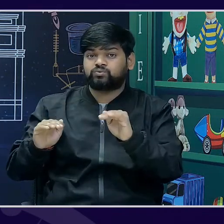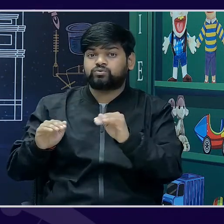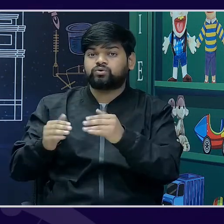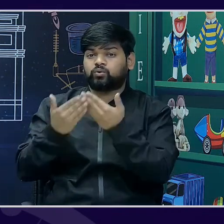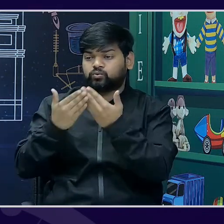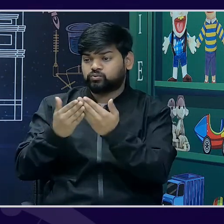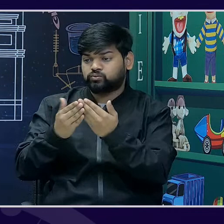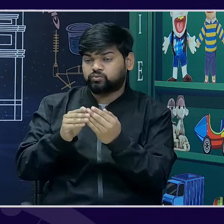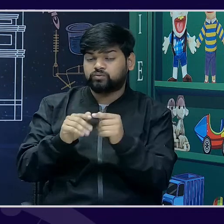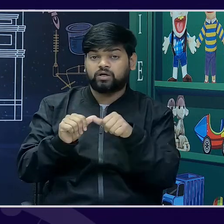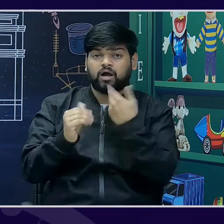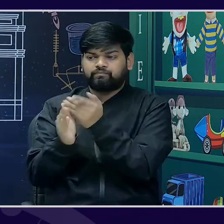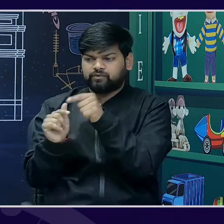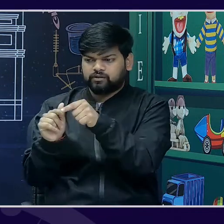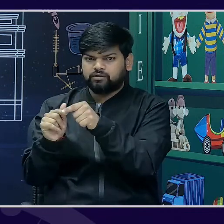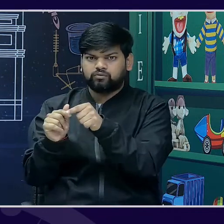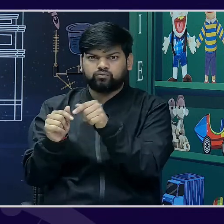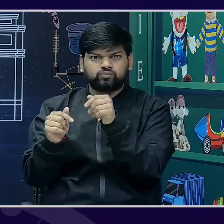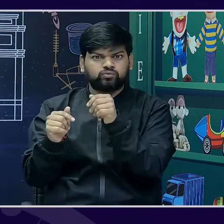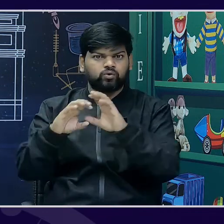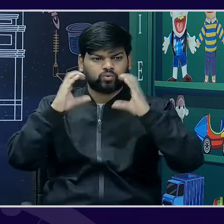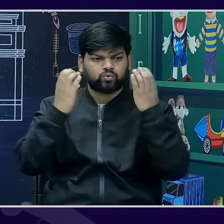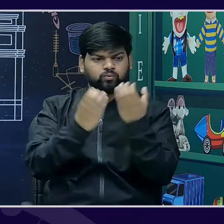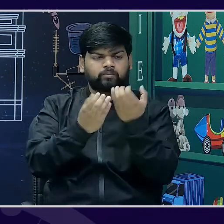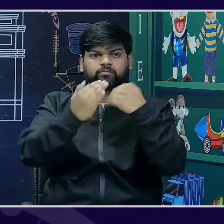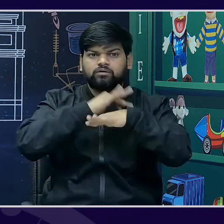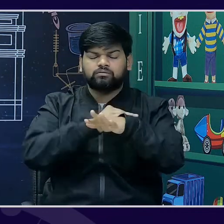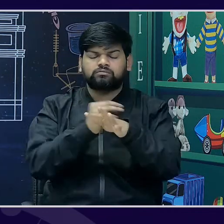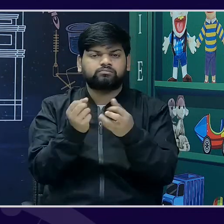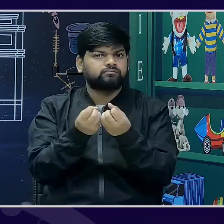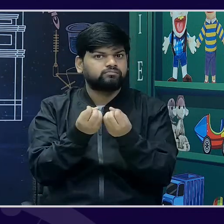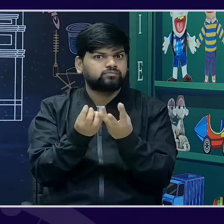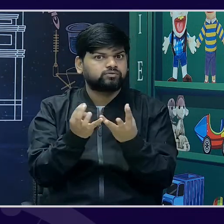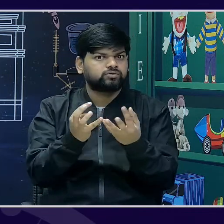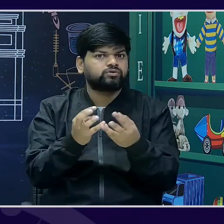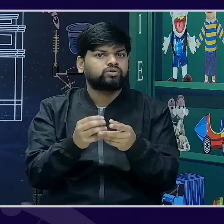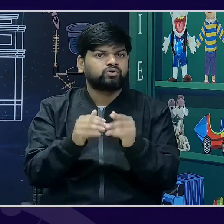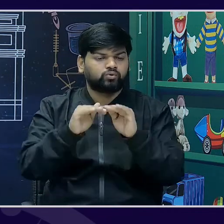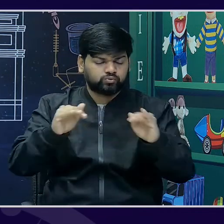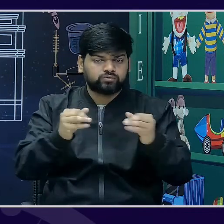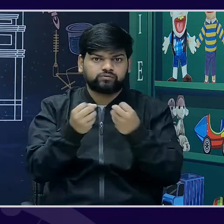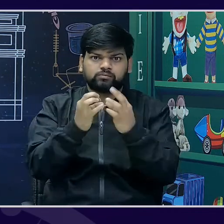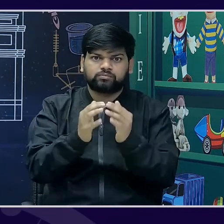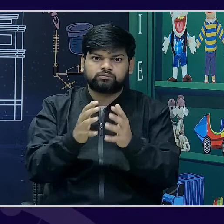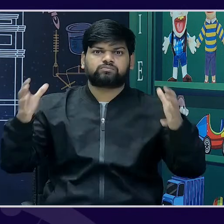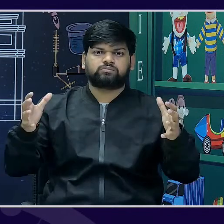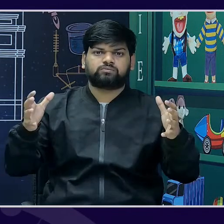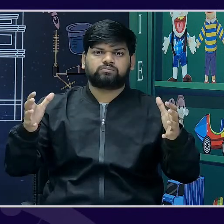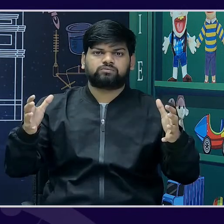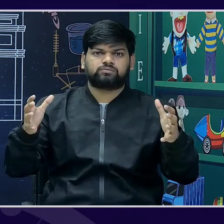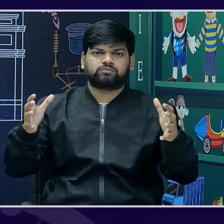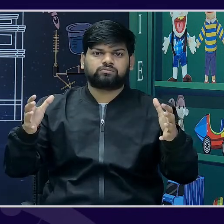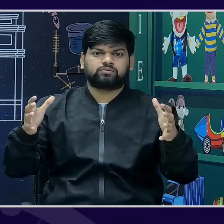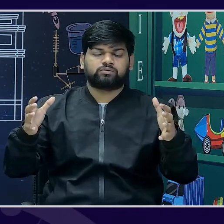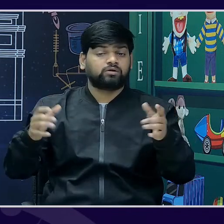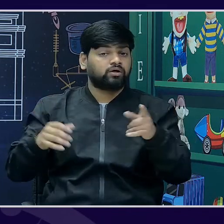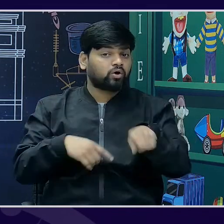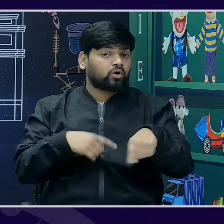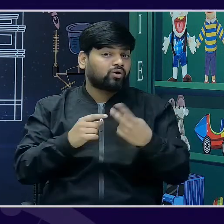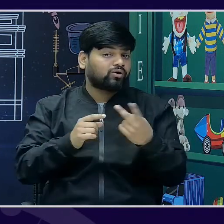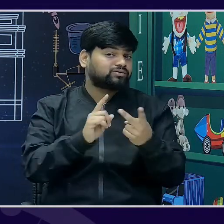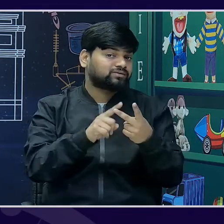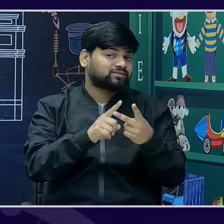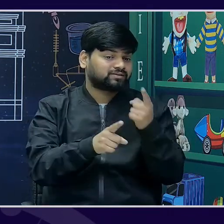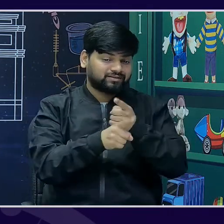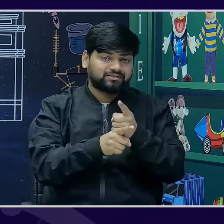child. Thirdly, the teacher is totally zapped or confused. How do I handle this child? And I